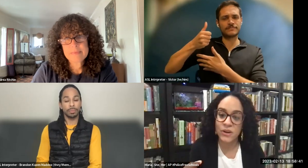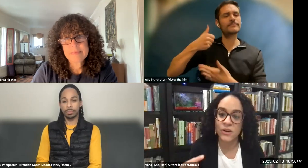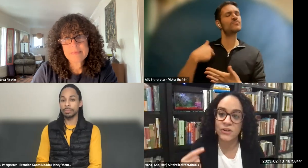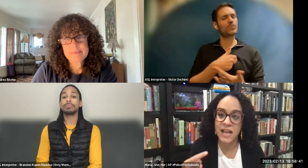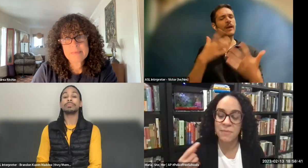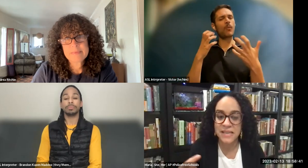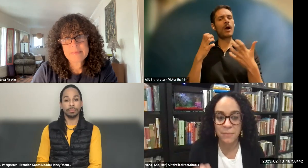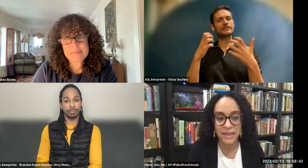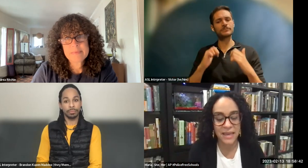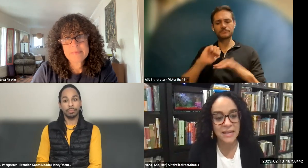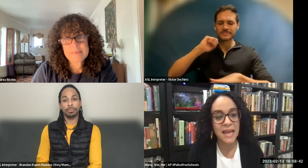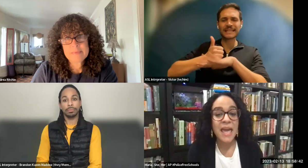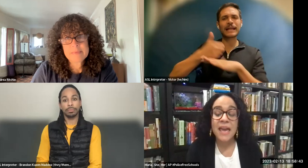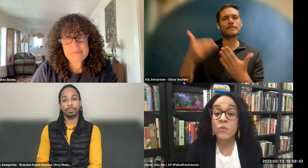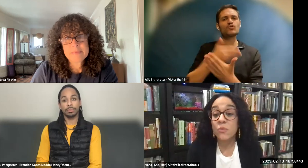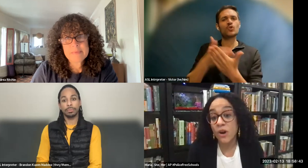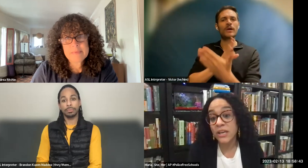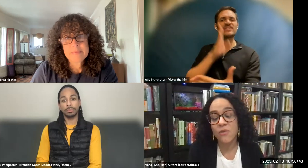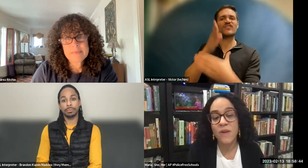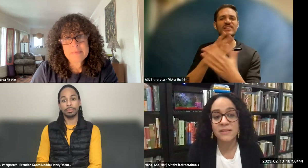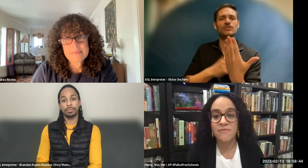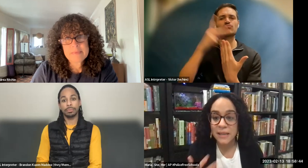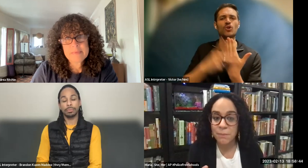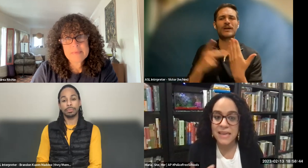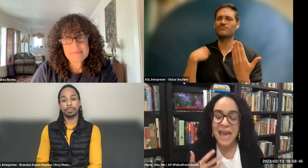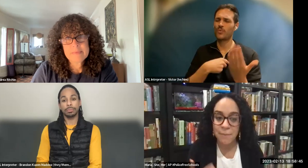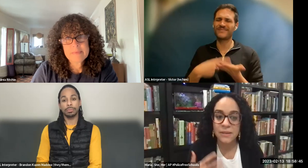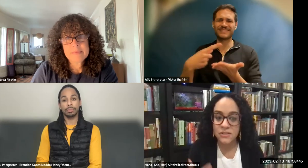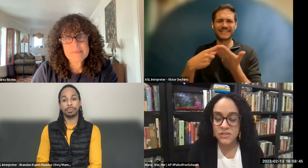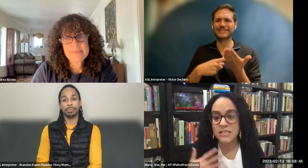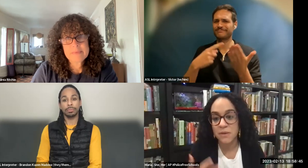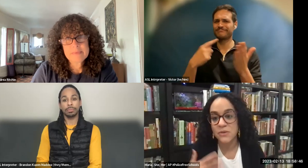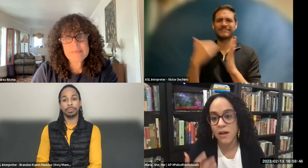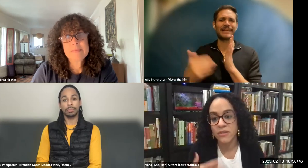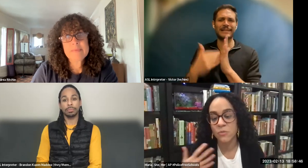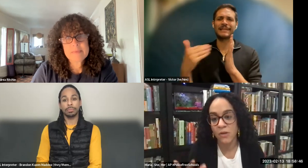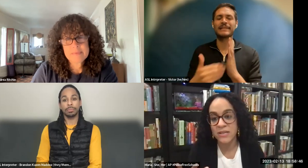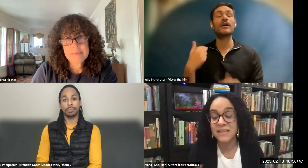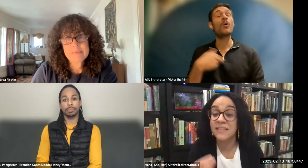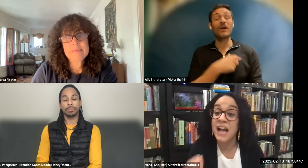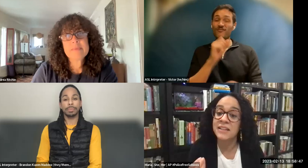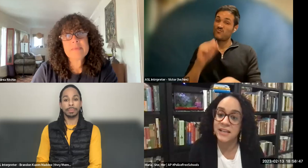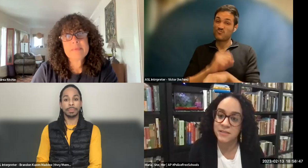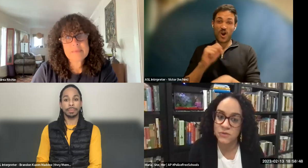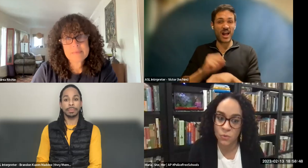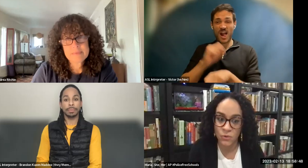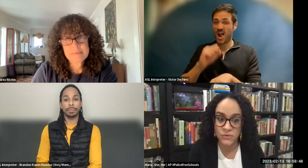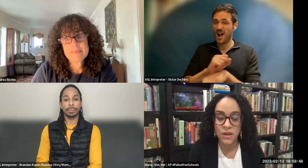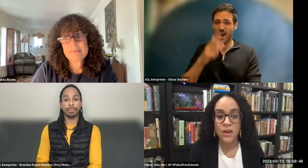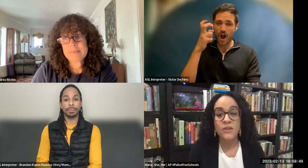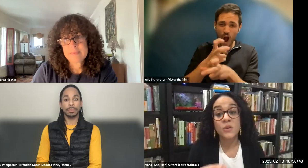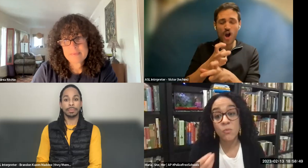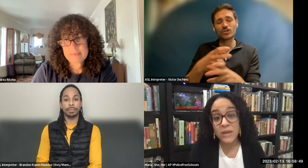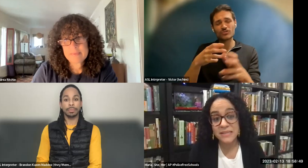I think we heard time and time again. And we're working around developing abolitionist mental health and wellness in the context of